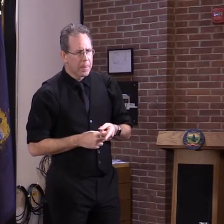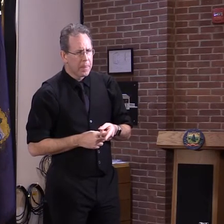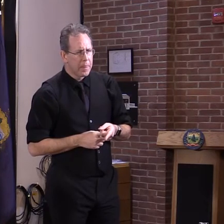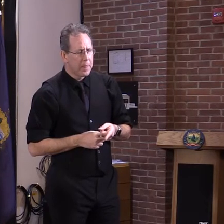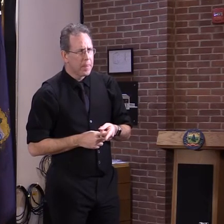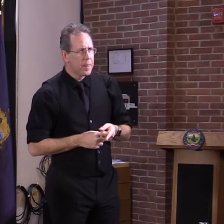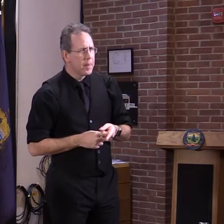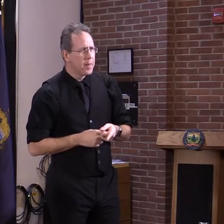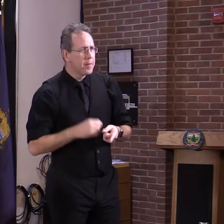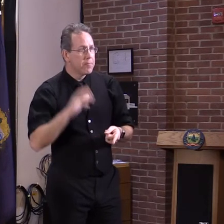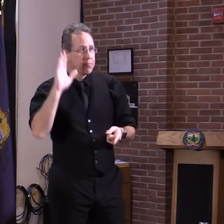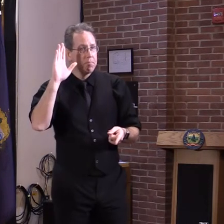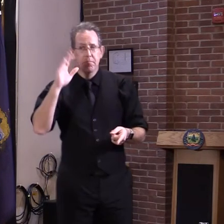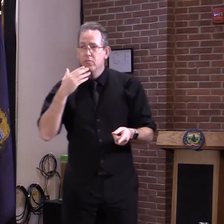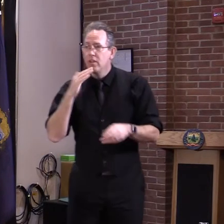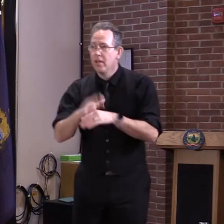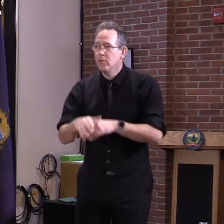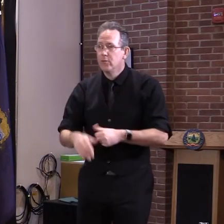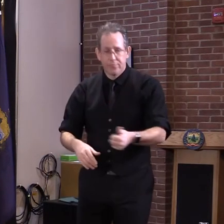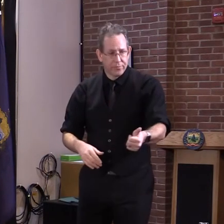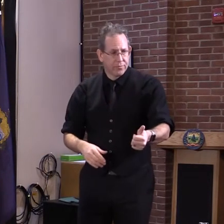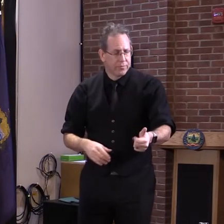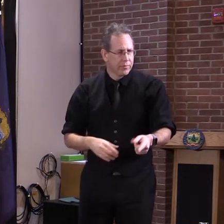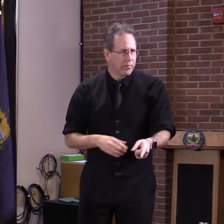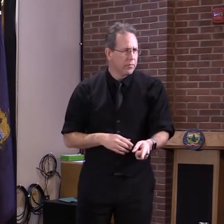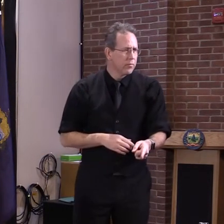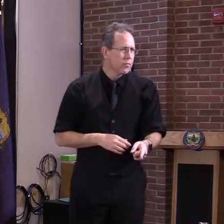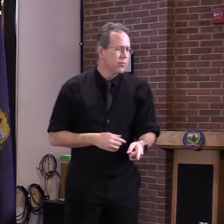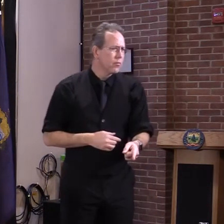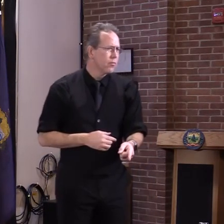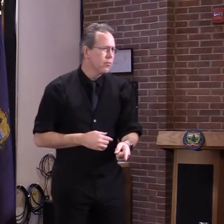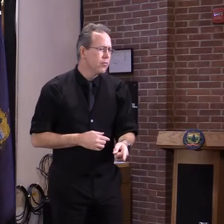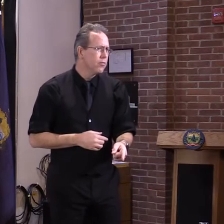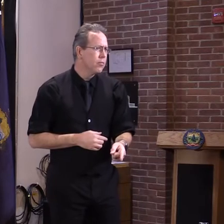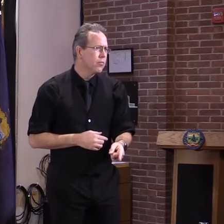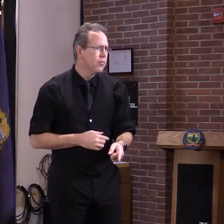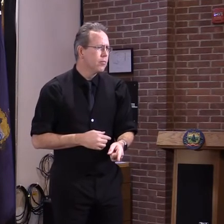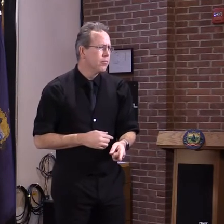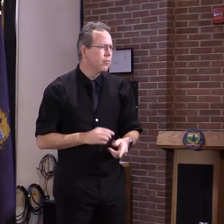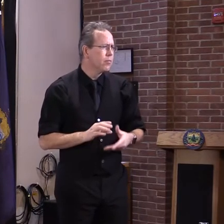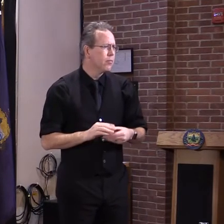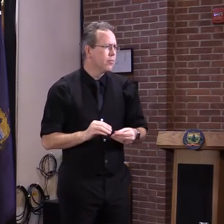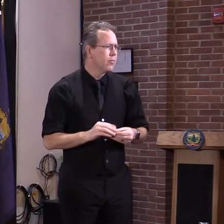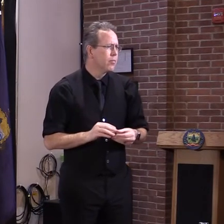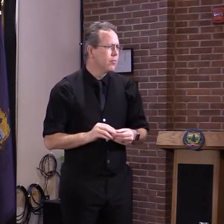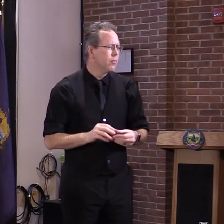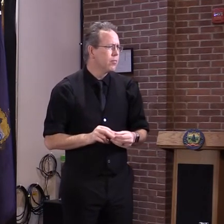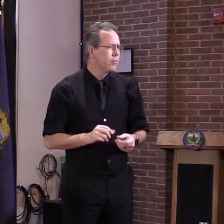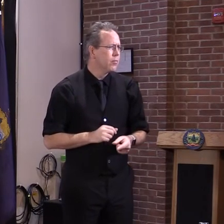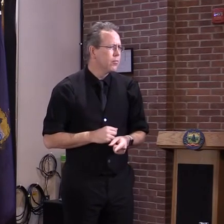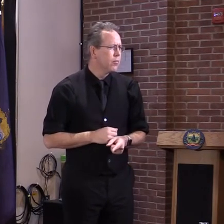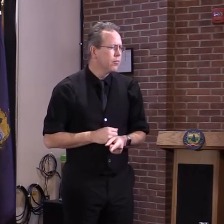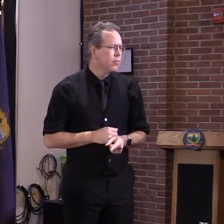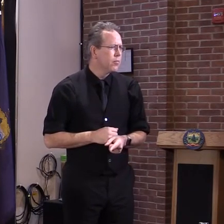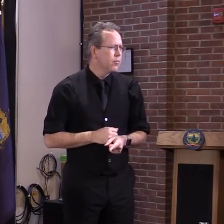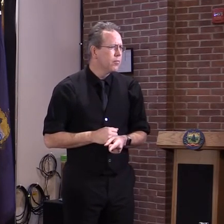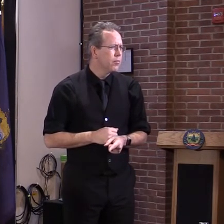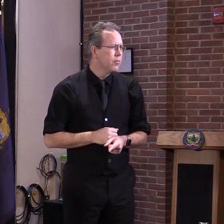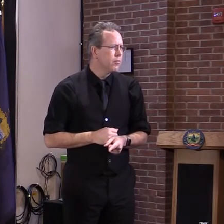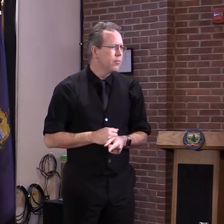Good afternoon, Governor. So earlier, given the